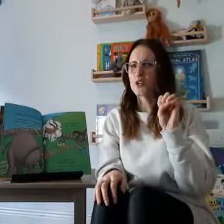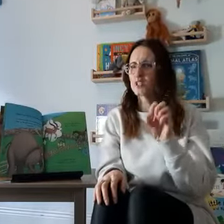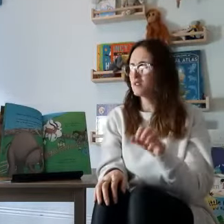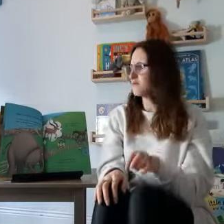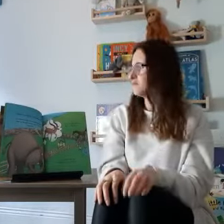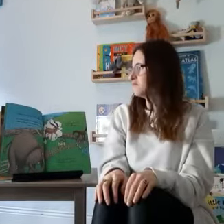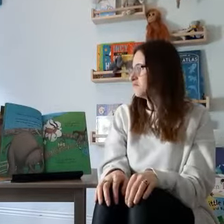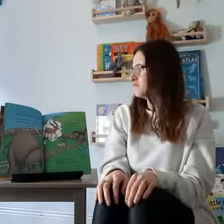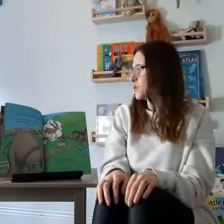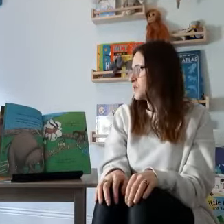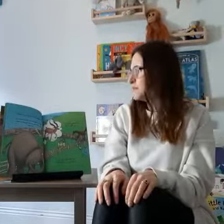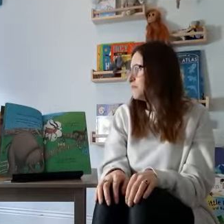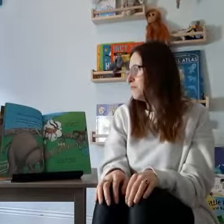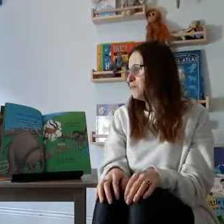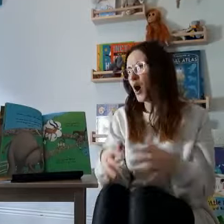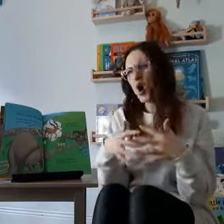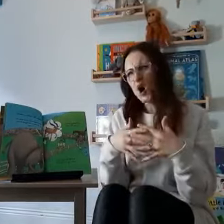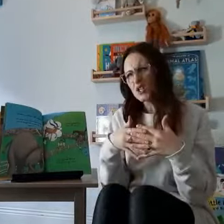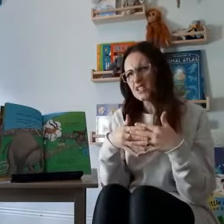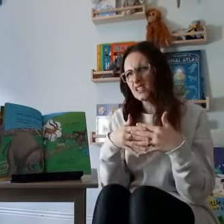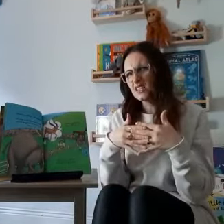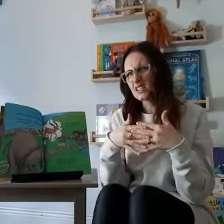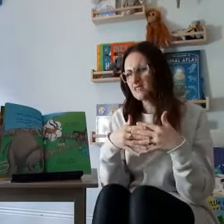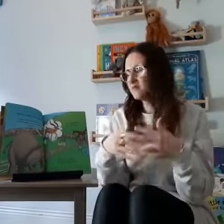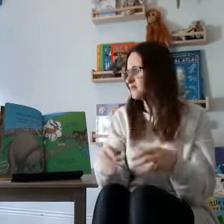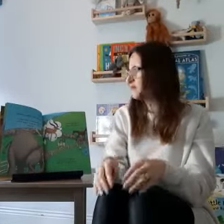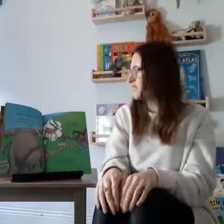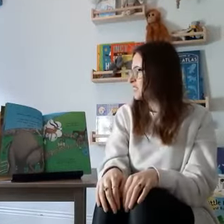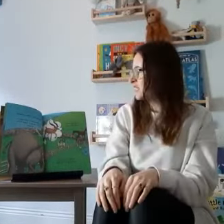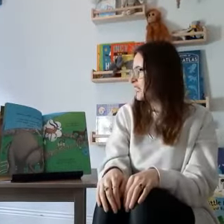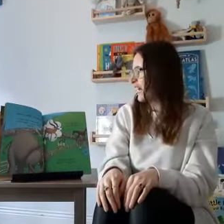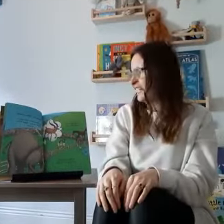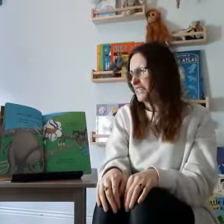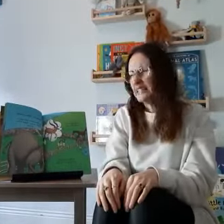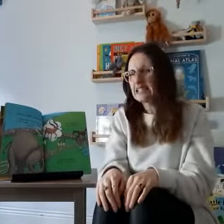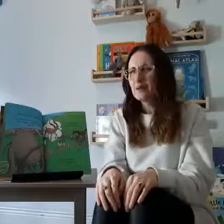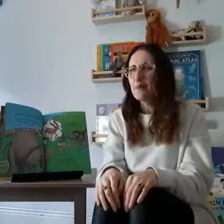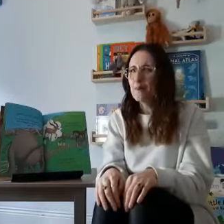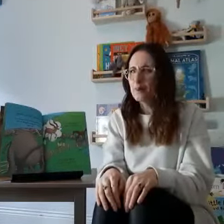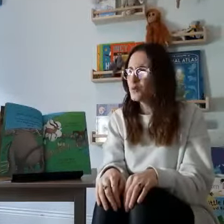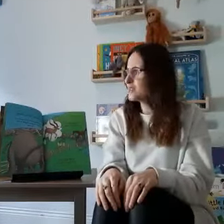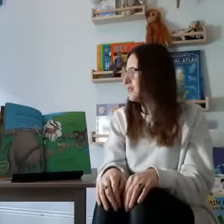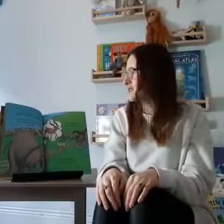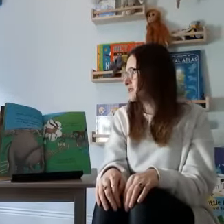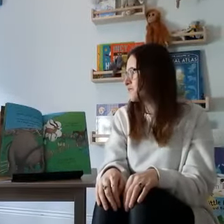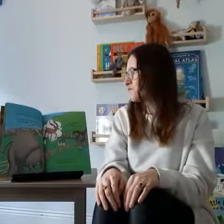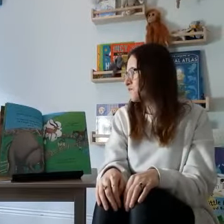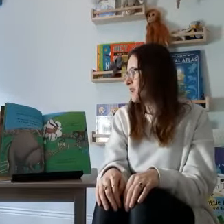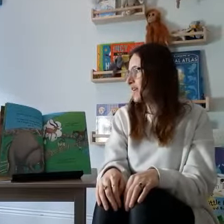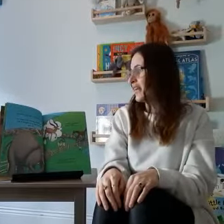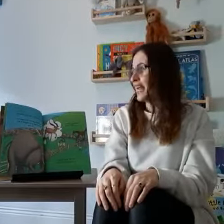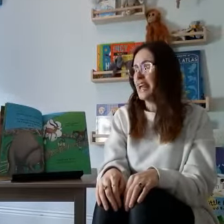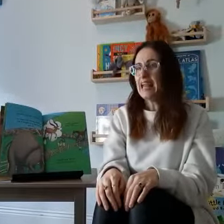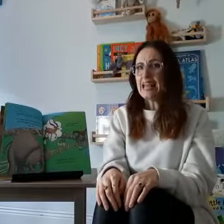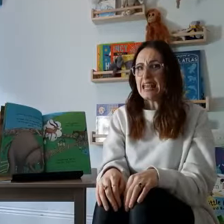Edward was puzzled, a little bamboozled.